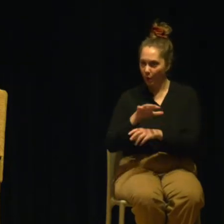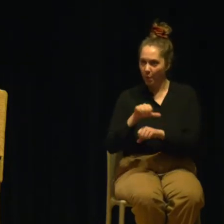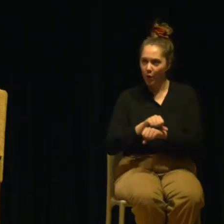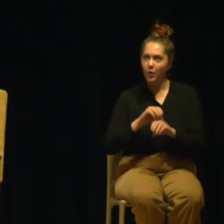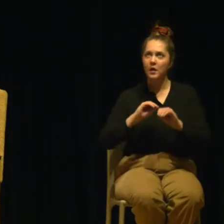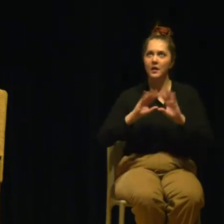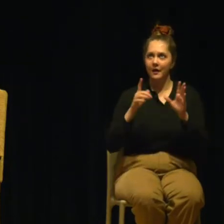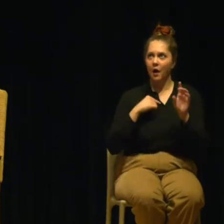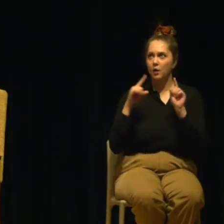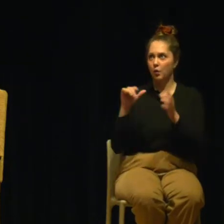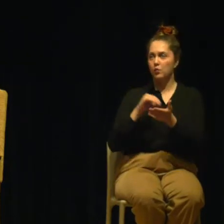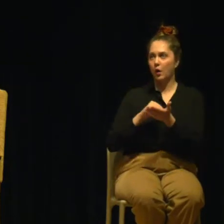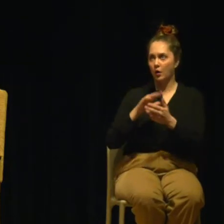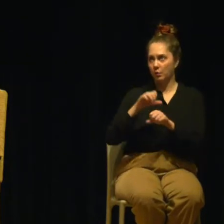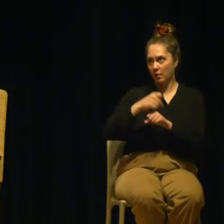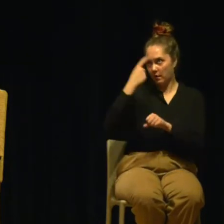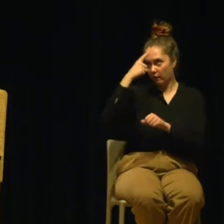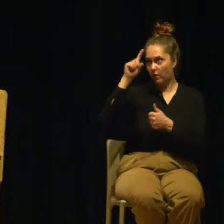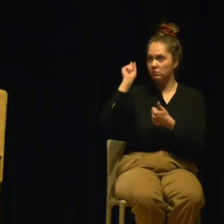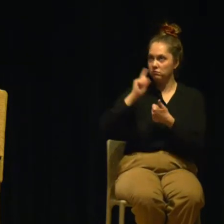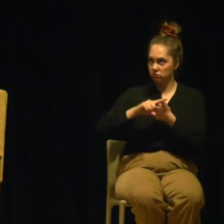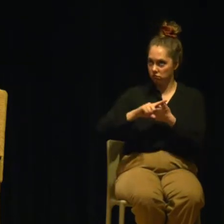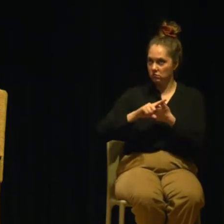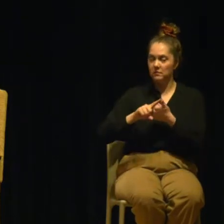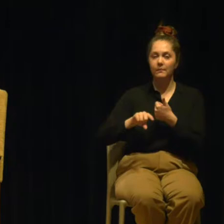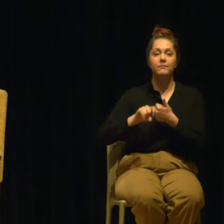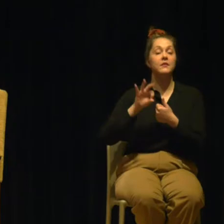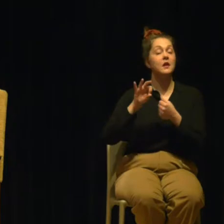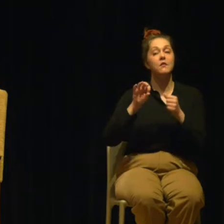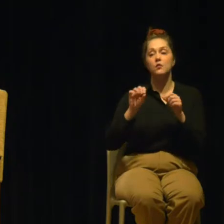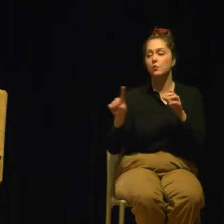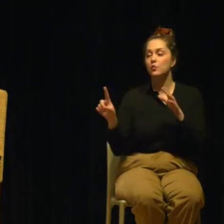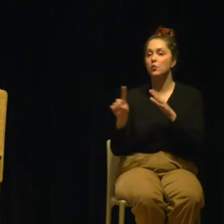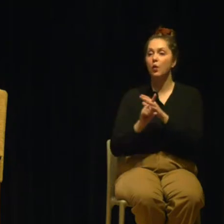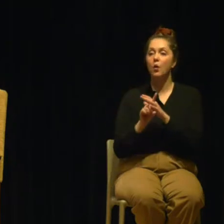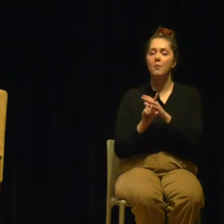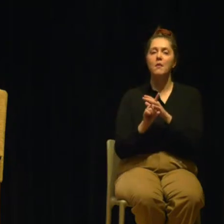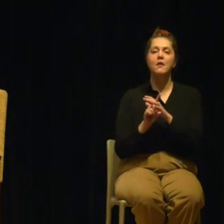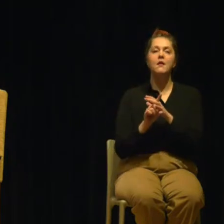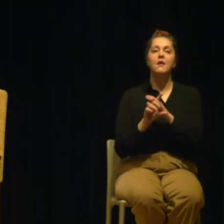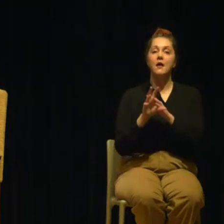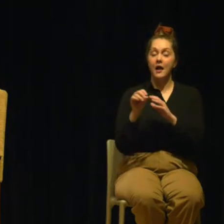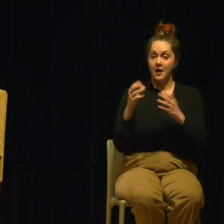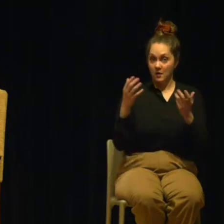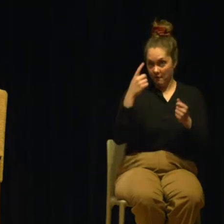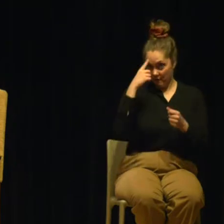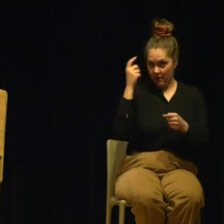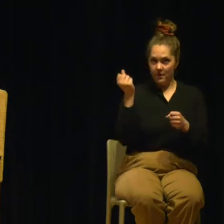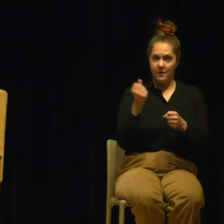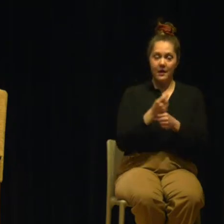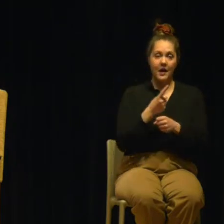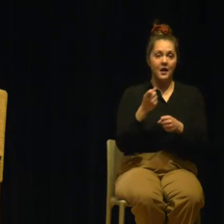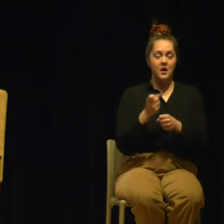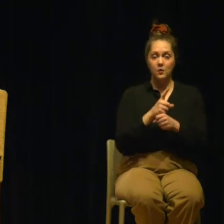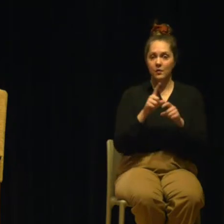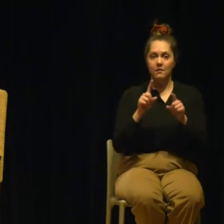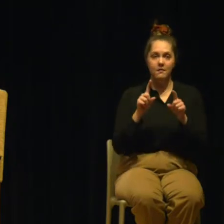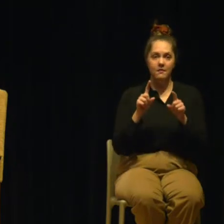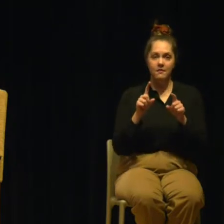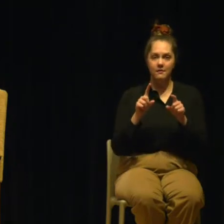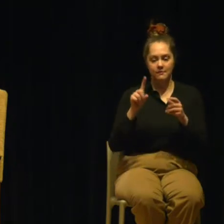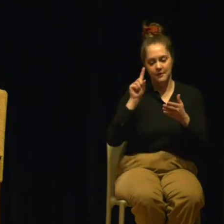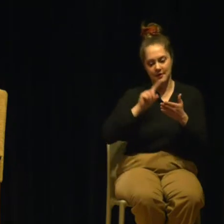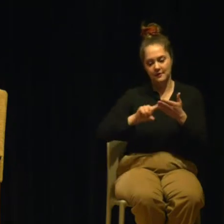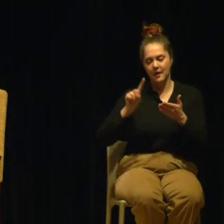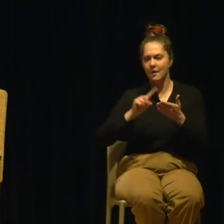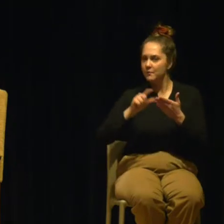going in there to talk about. If you're going in and you're coming for an annual exam, don't wait for the last minute and a